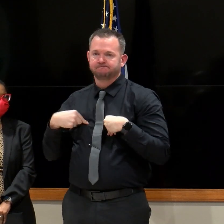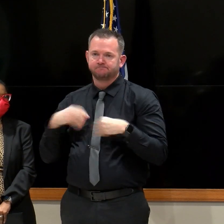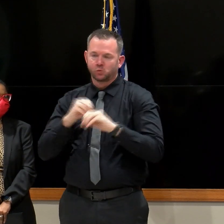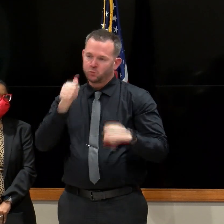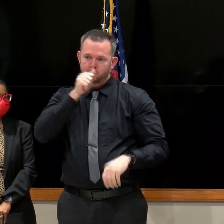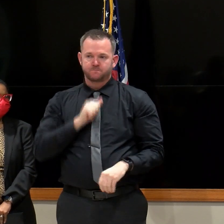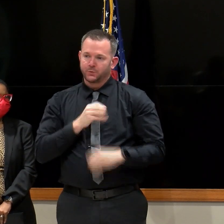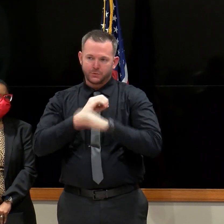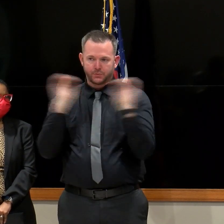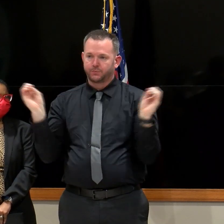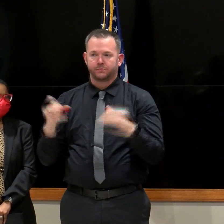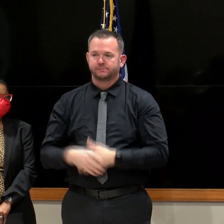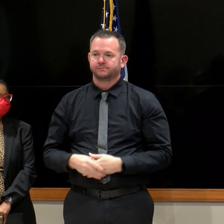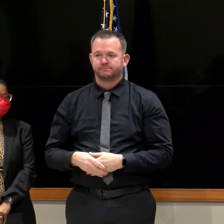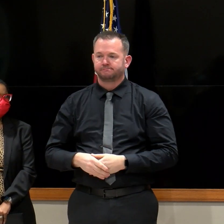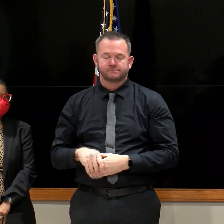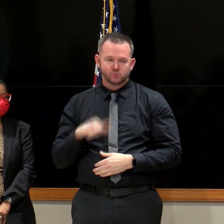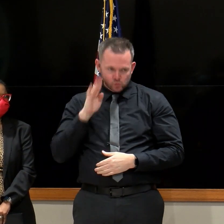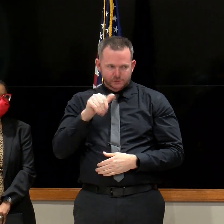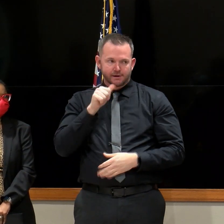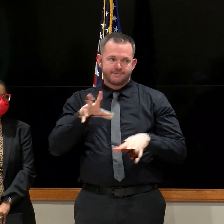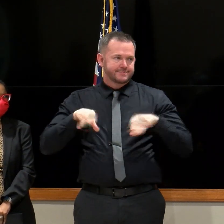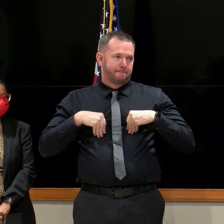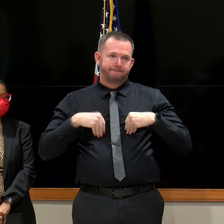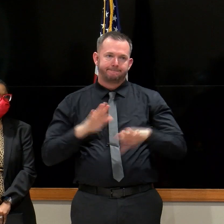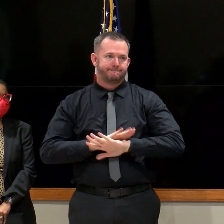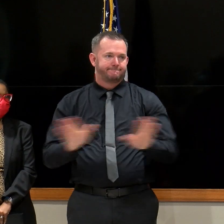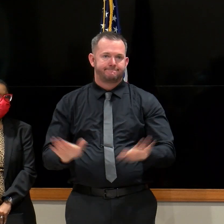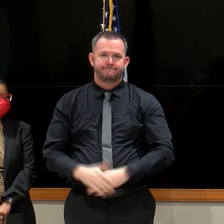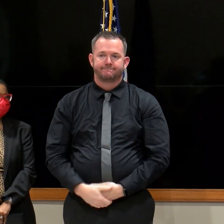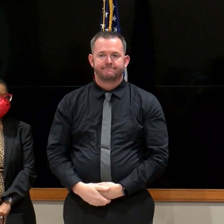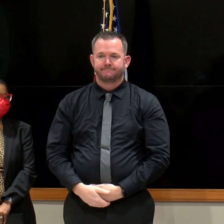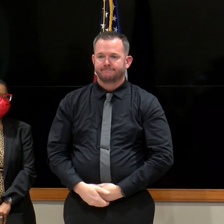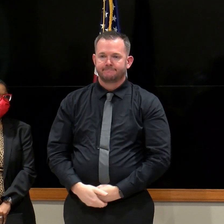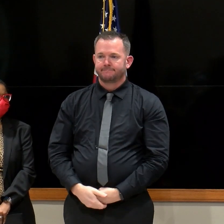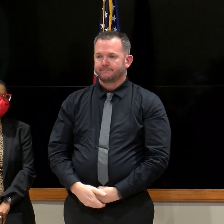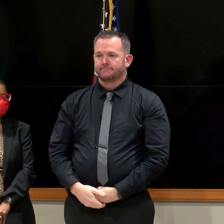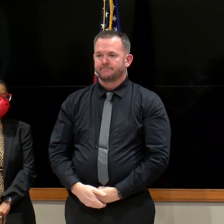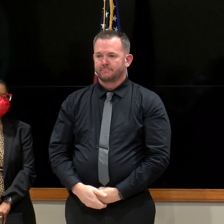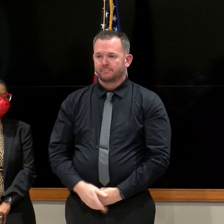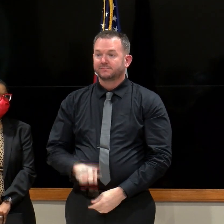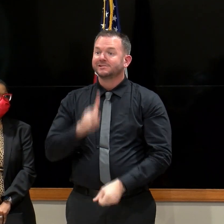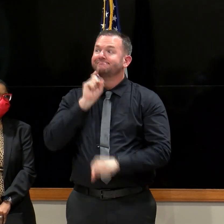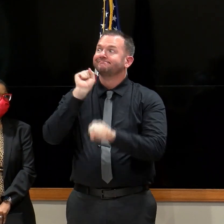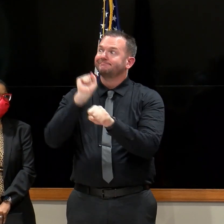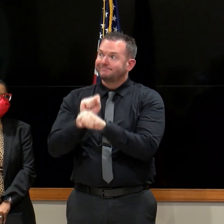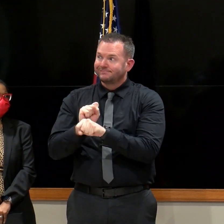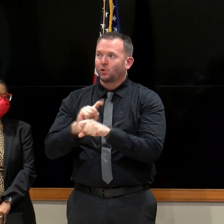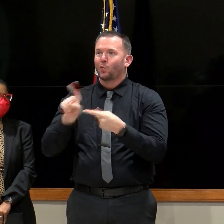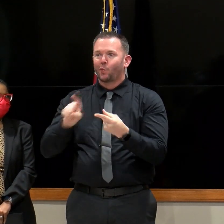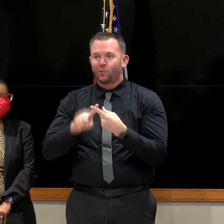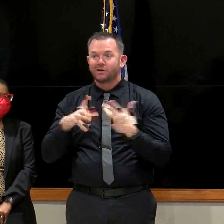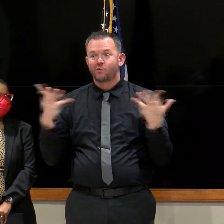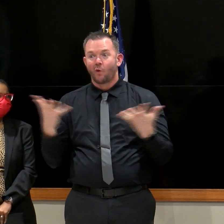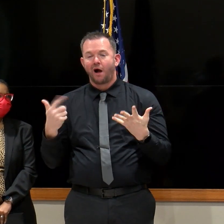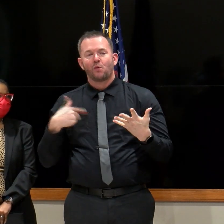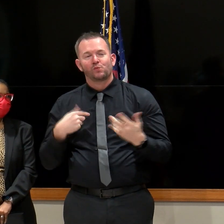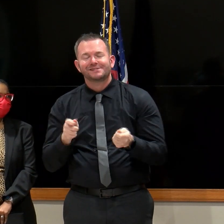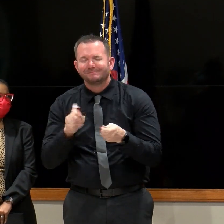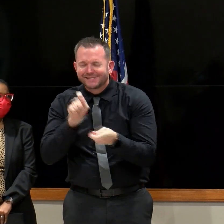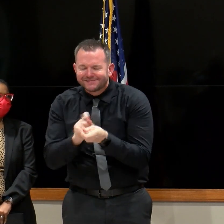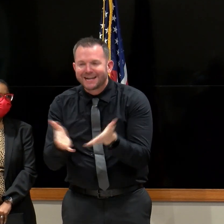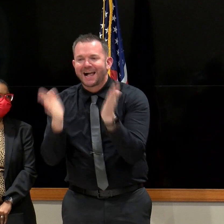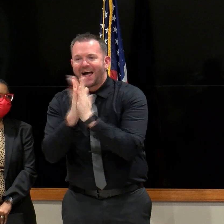occur, be allowed, especially when all we're asking people to do is to wear